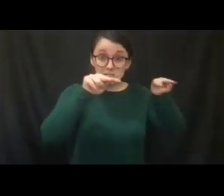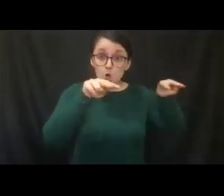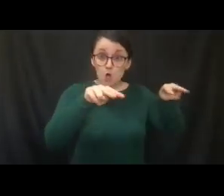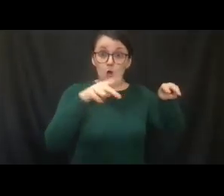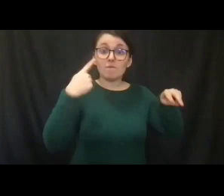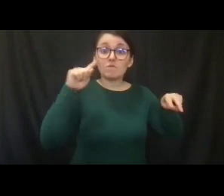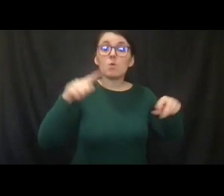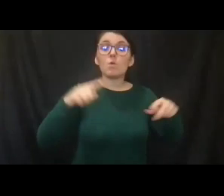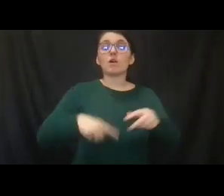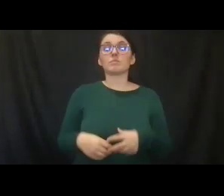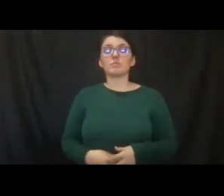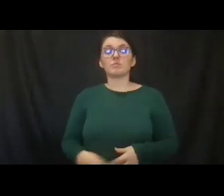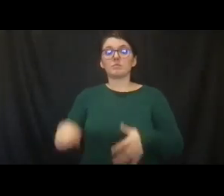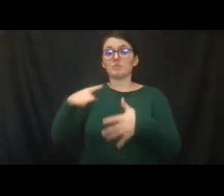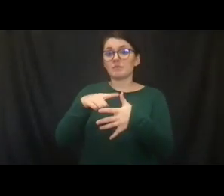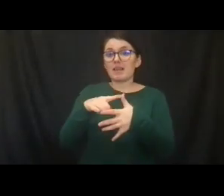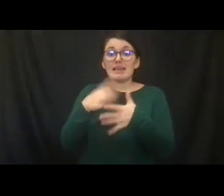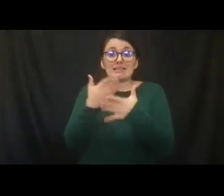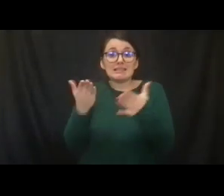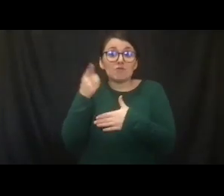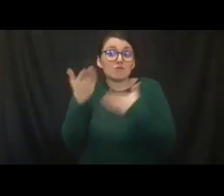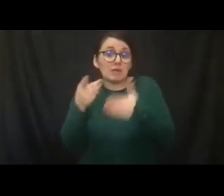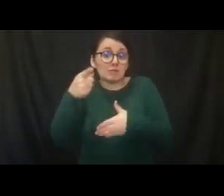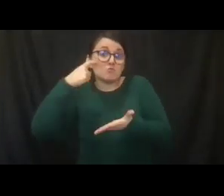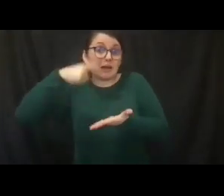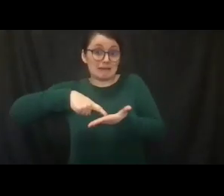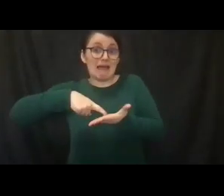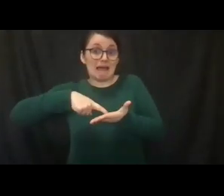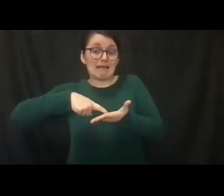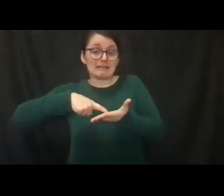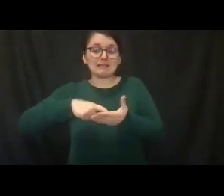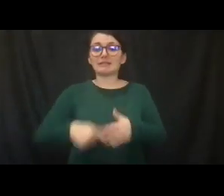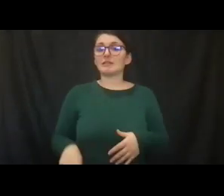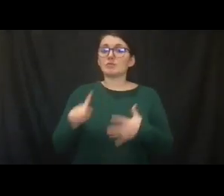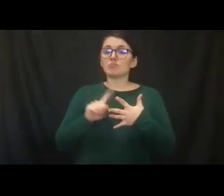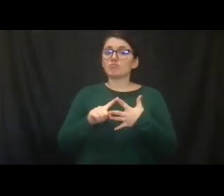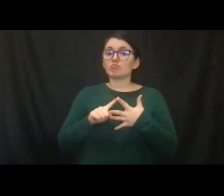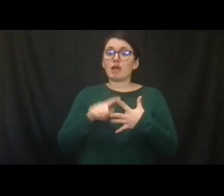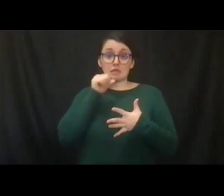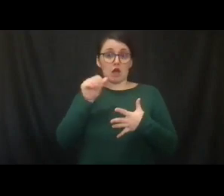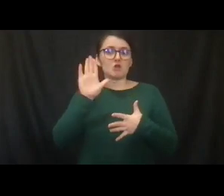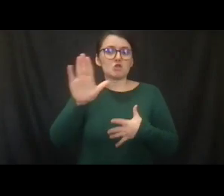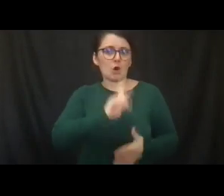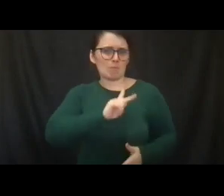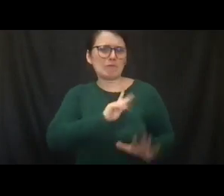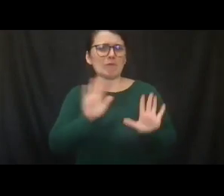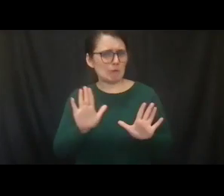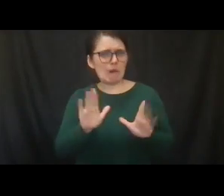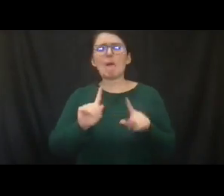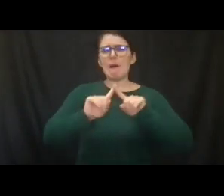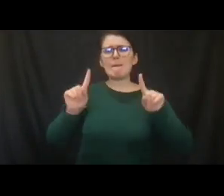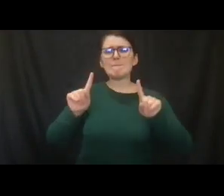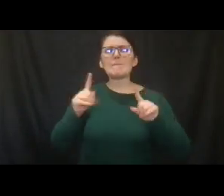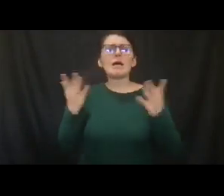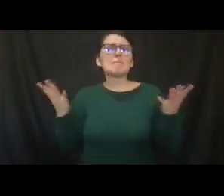for stuff that you recognize. Look for, not that it's your stuff, but just different materials